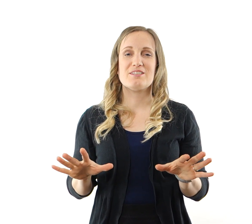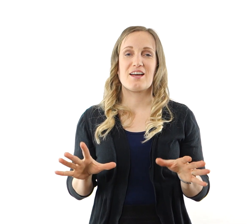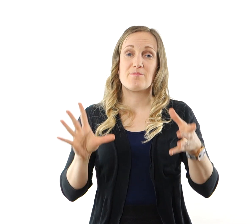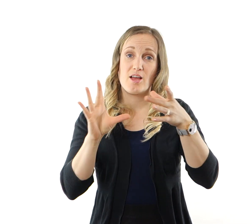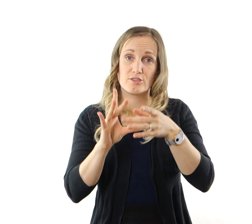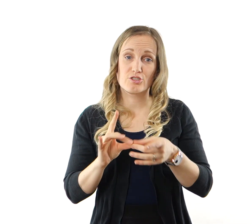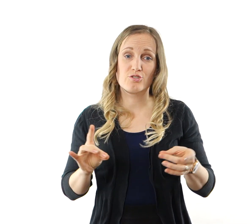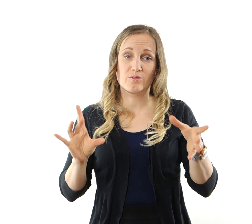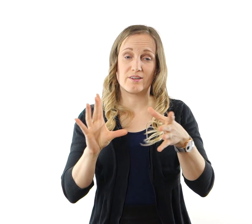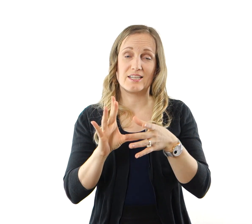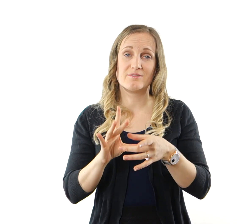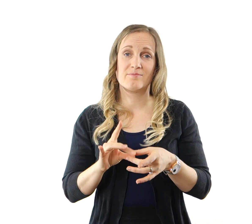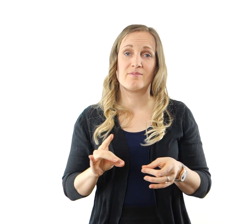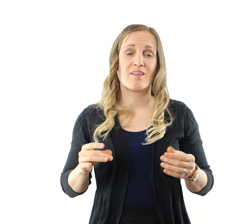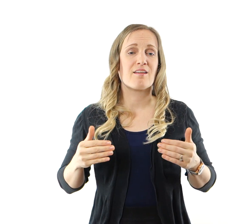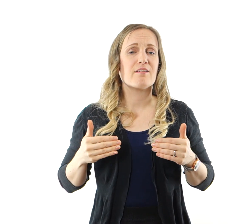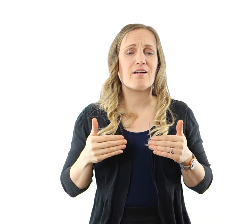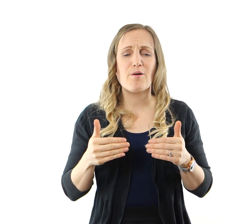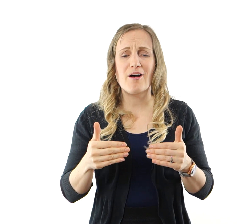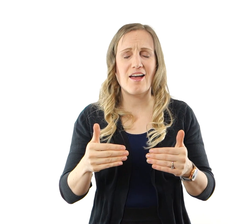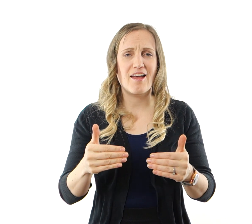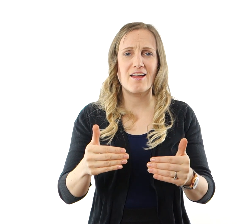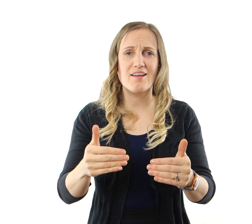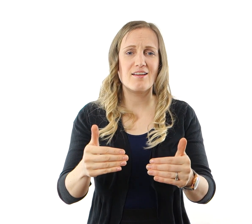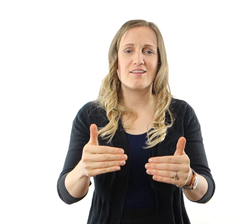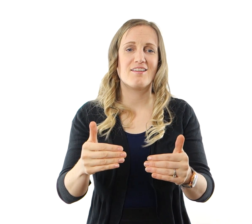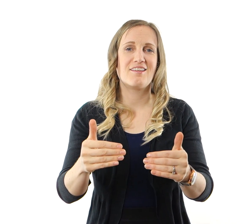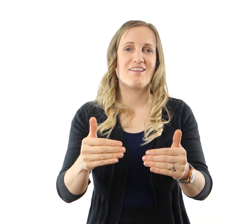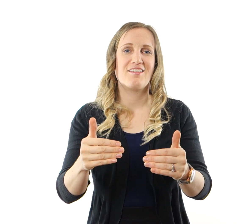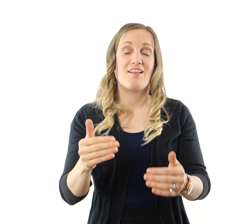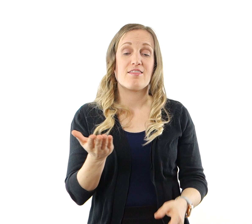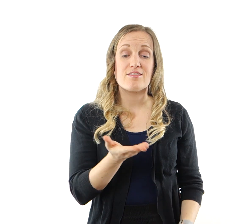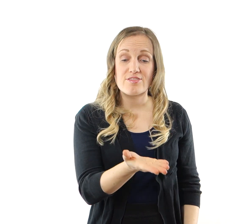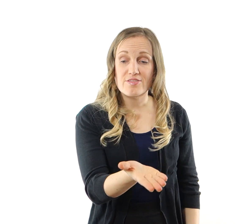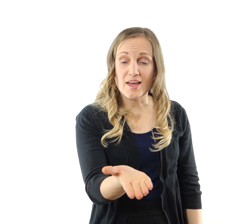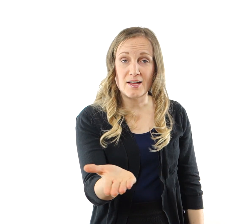time. Story. Go ahead. Them.